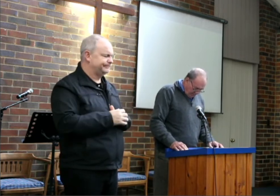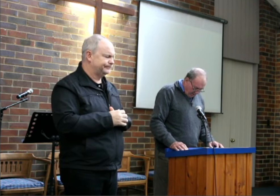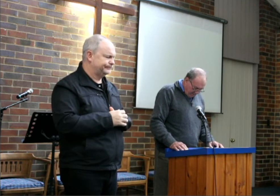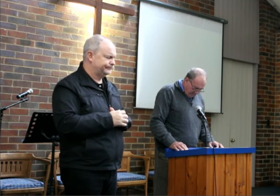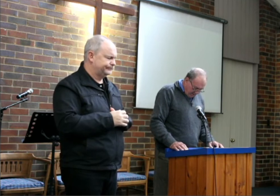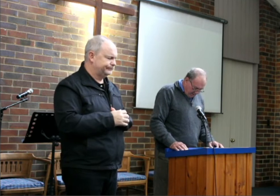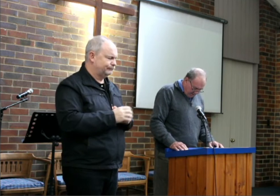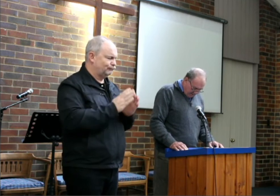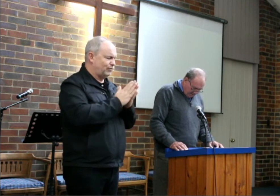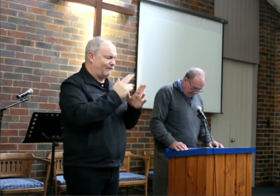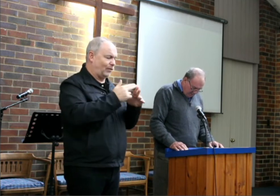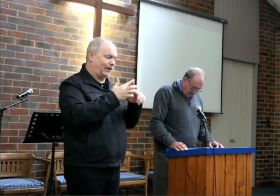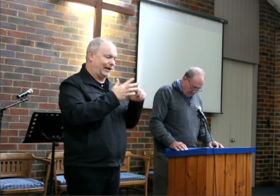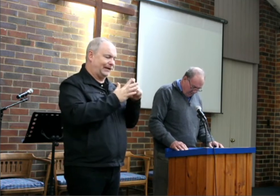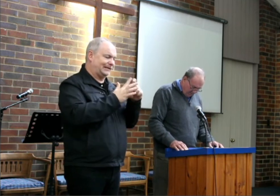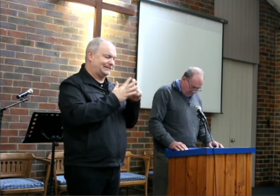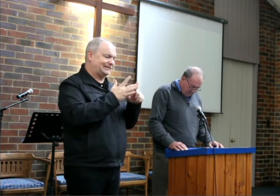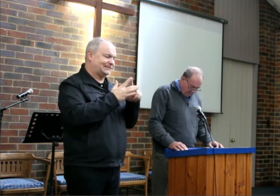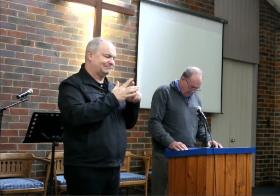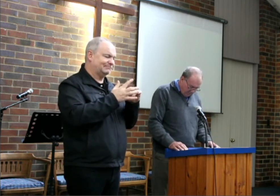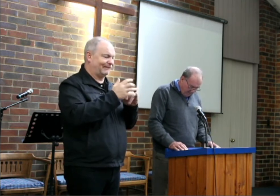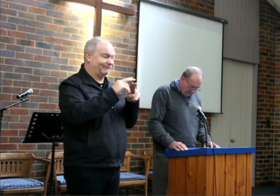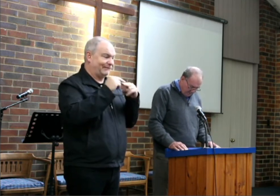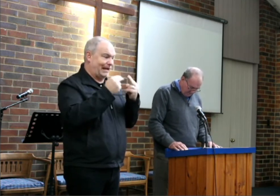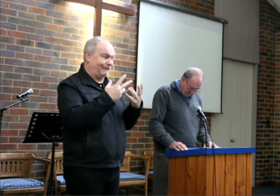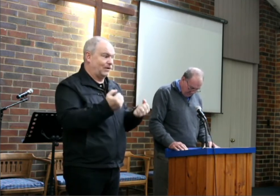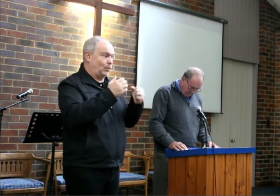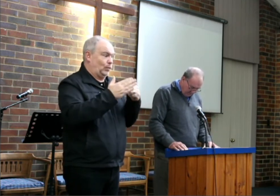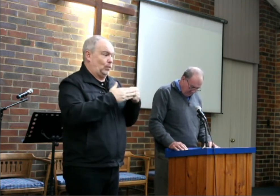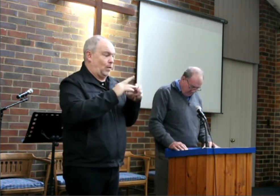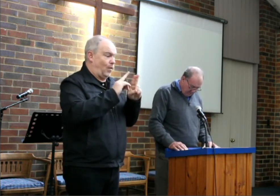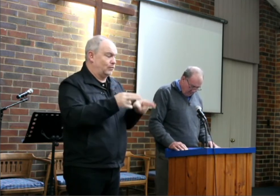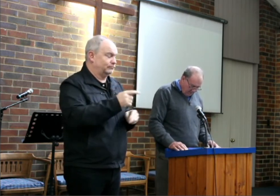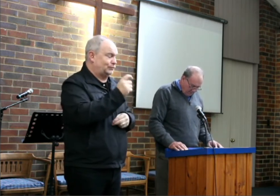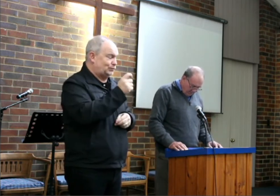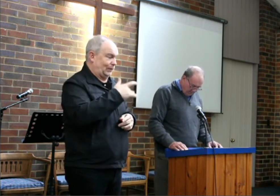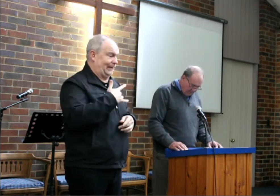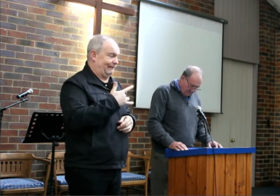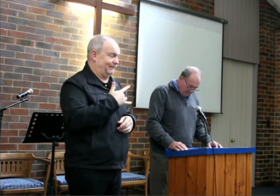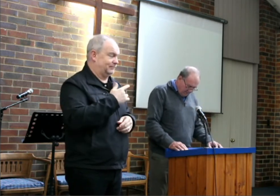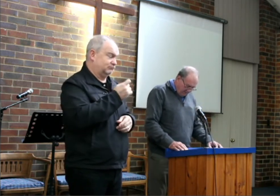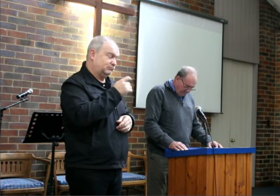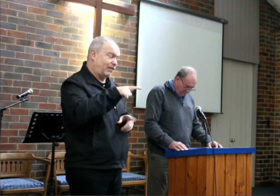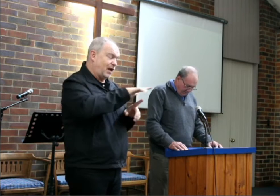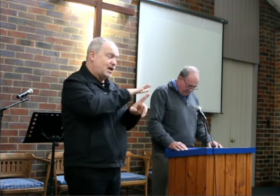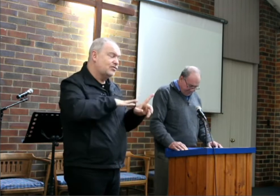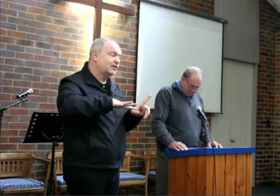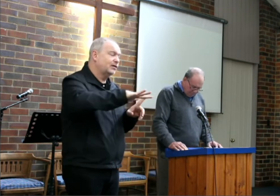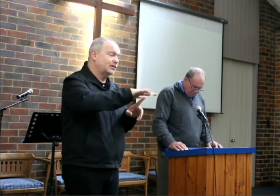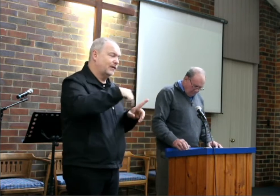Father, we pray for Eddie and his family, that they can find a new house to live in, preferably in this area,